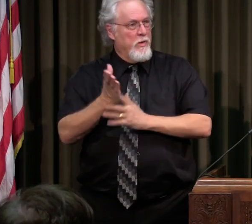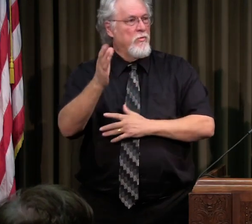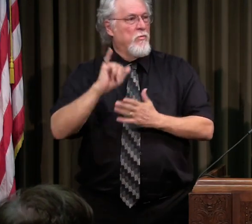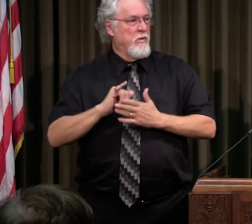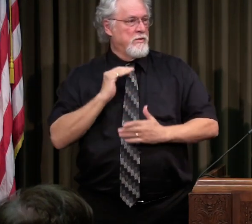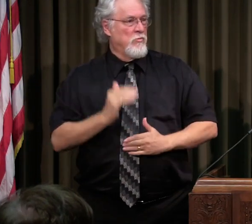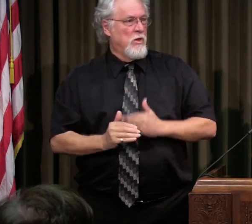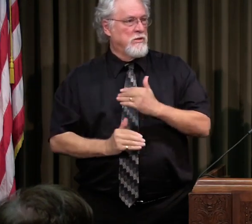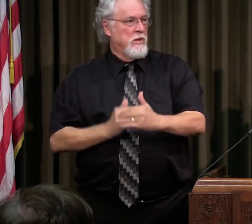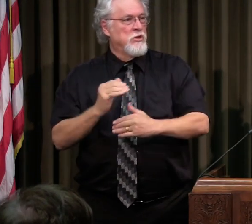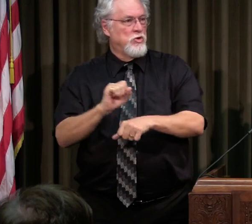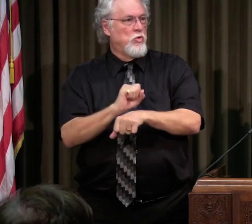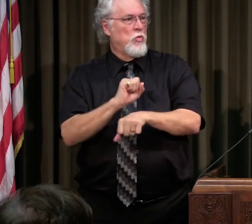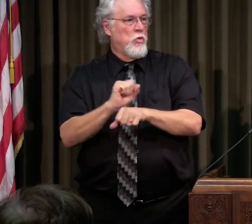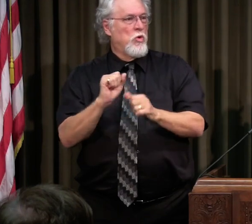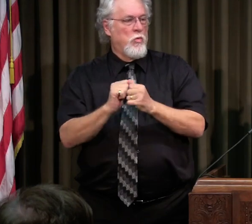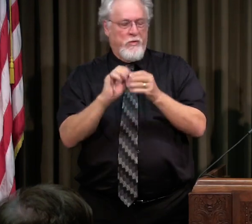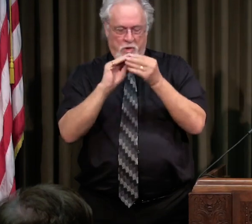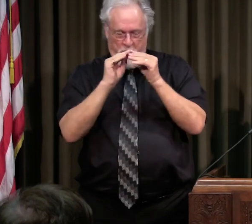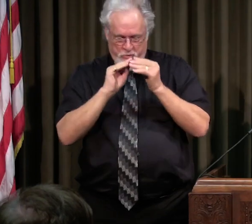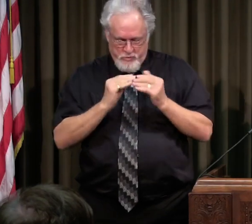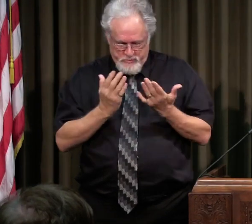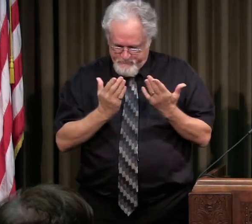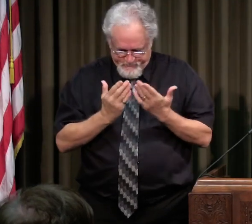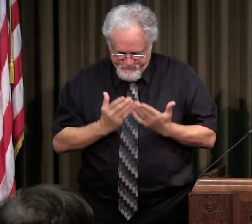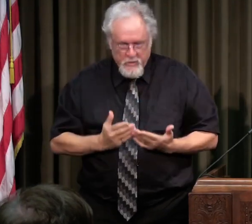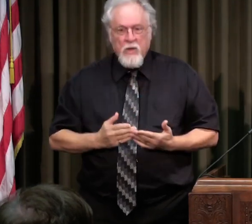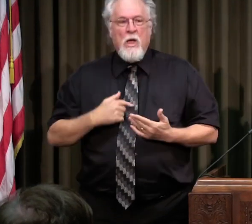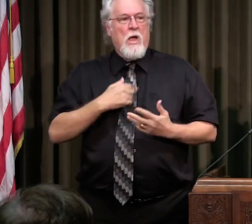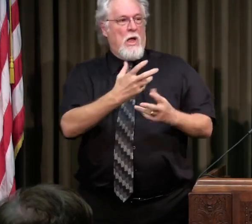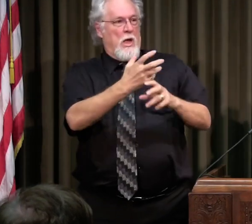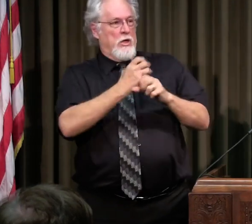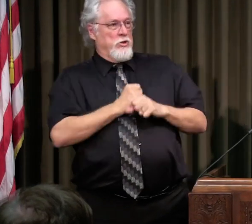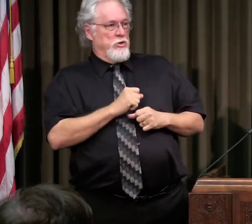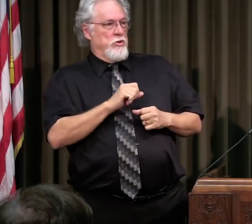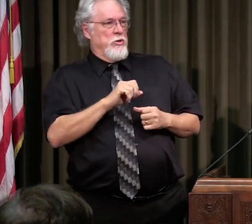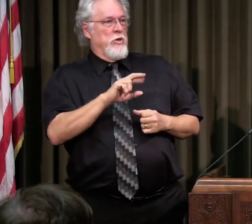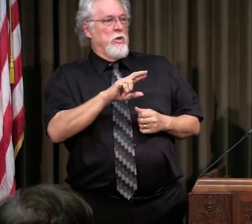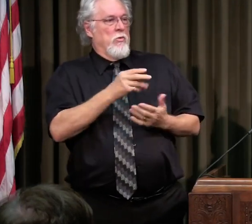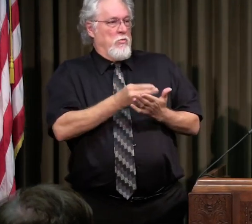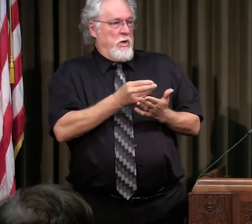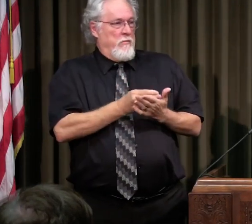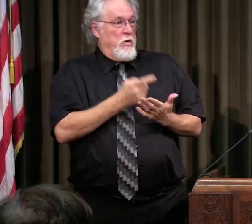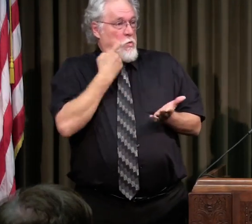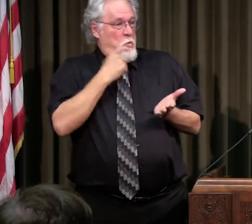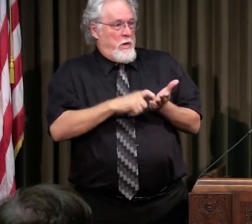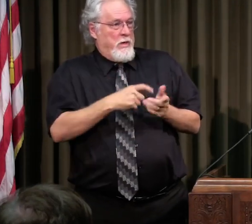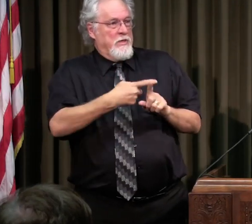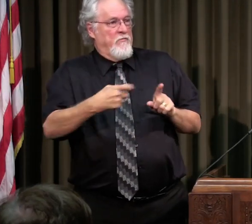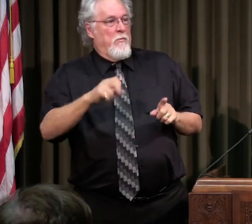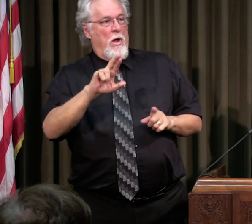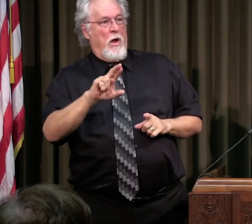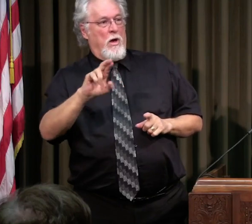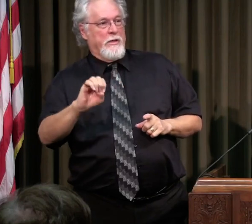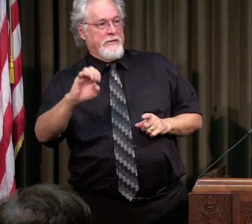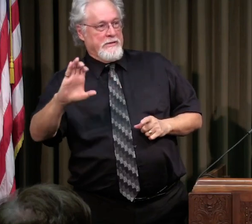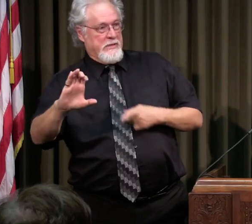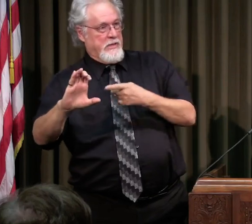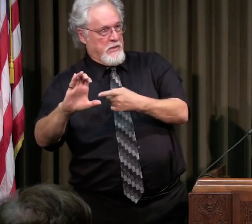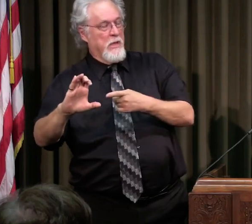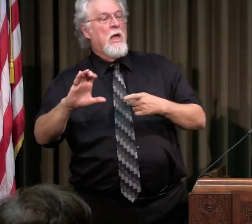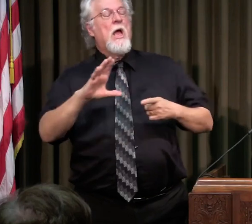of working with the numbers, taking only the revenue that has been recognized by the REC